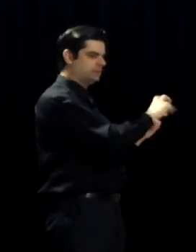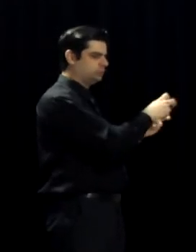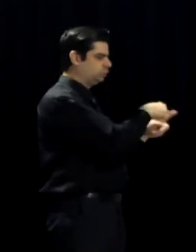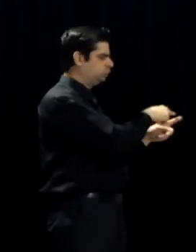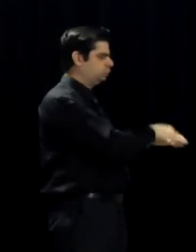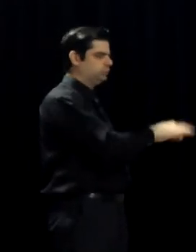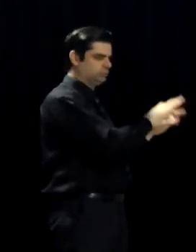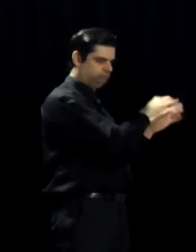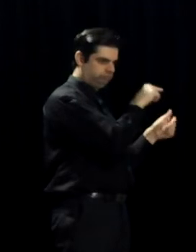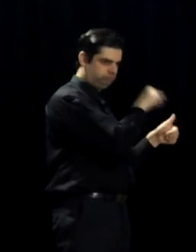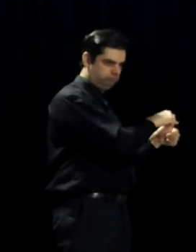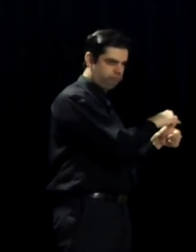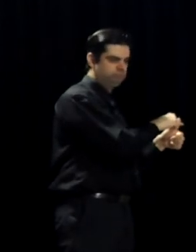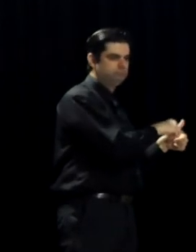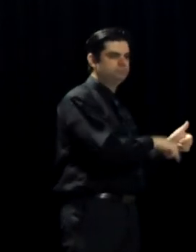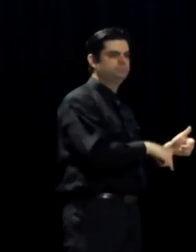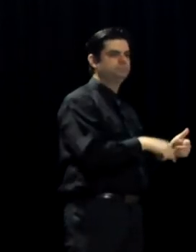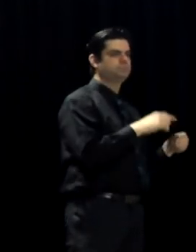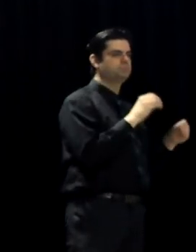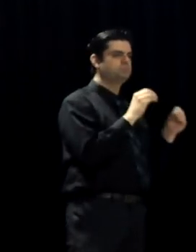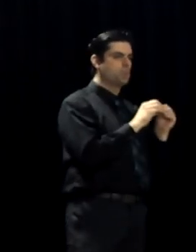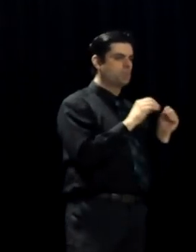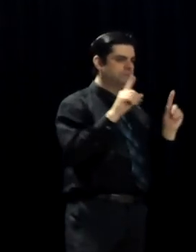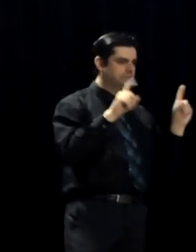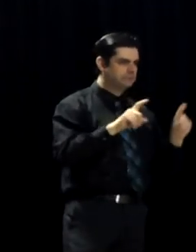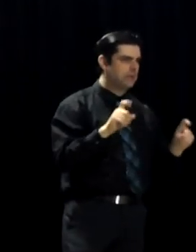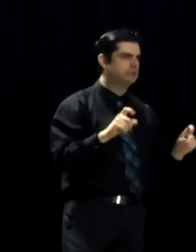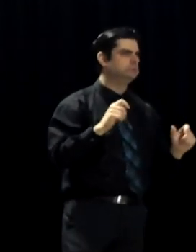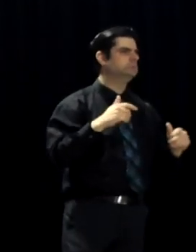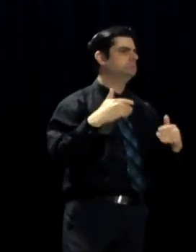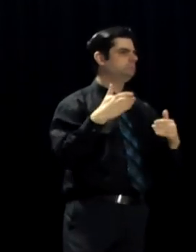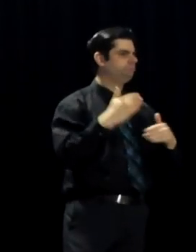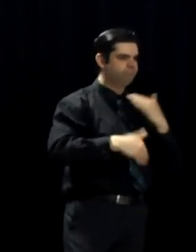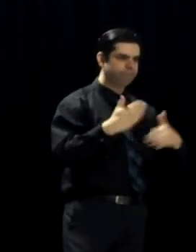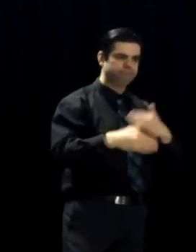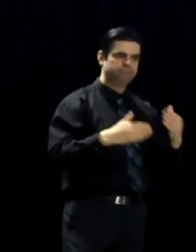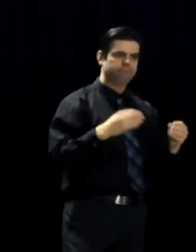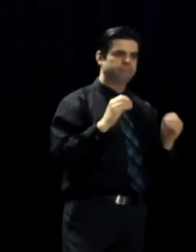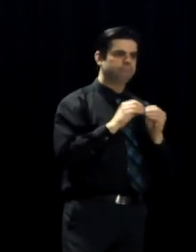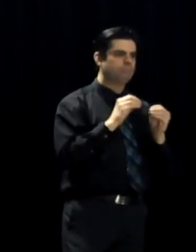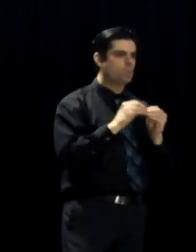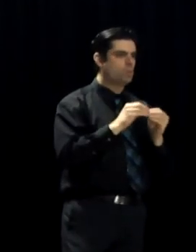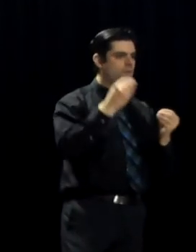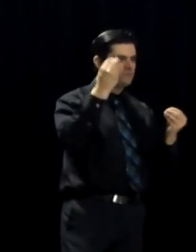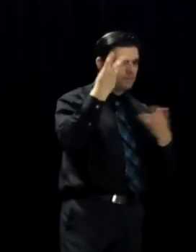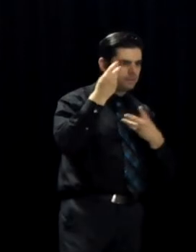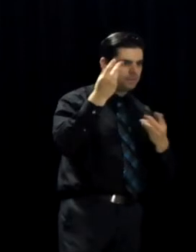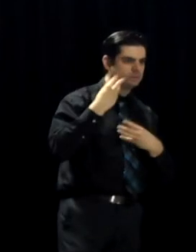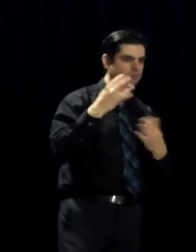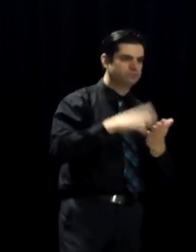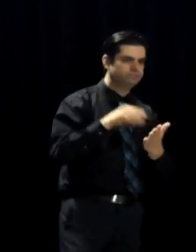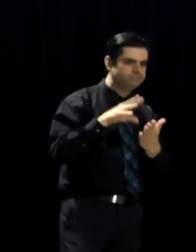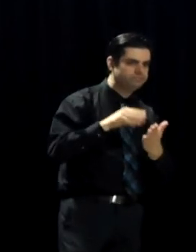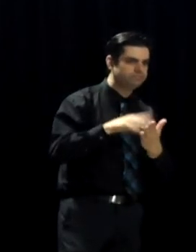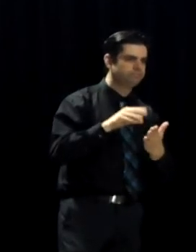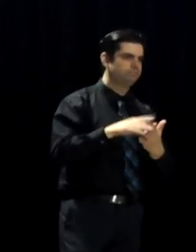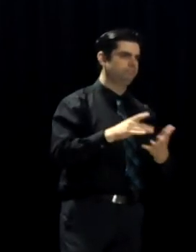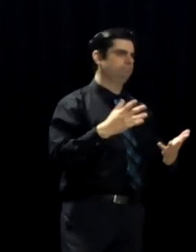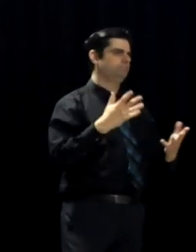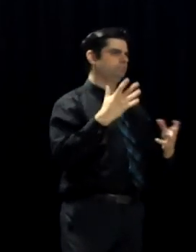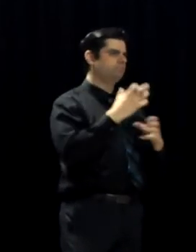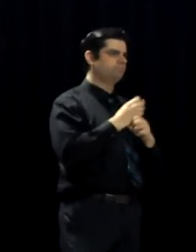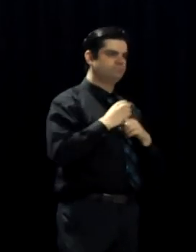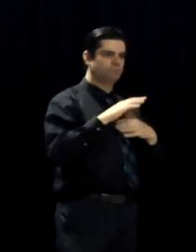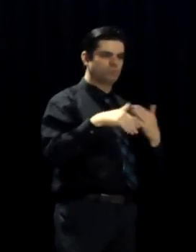getting more and more testing, more and more data information. So that will, we look forward to that.